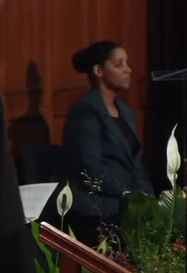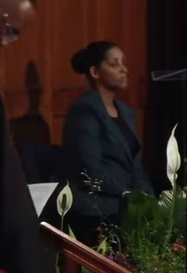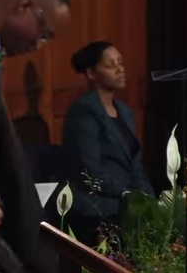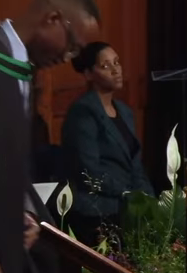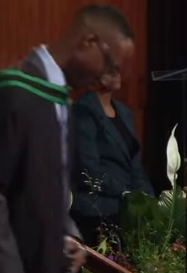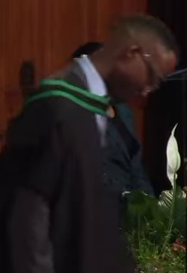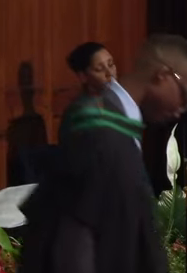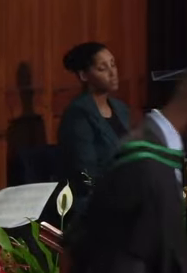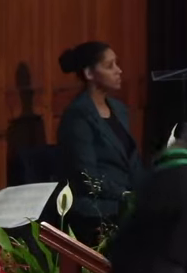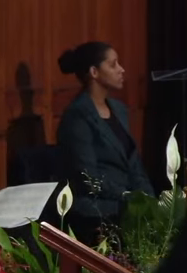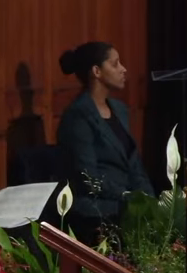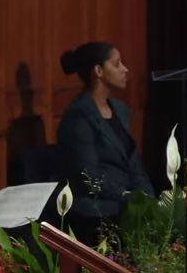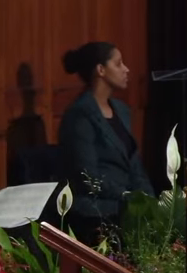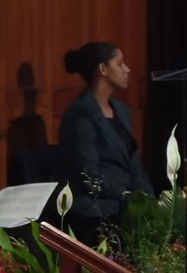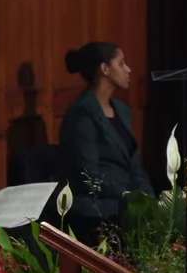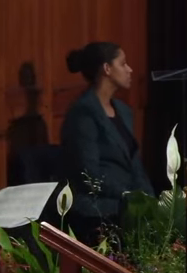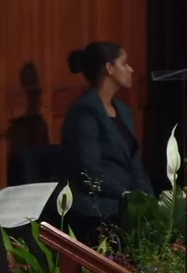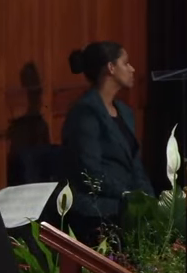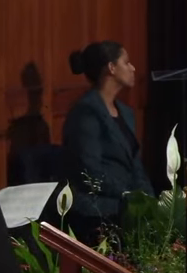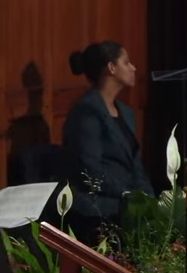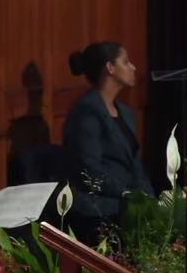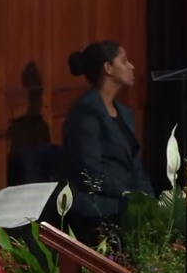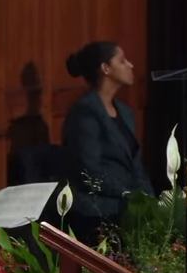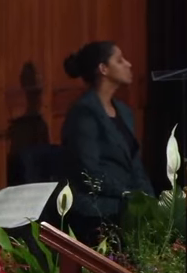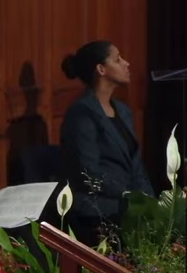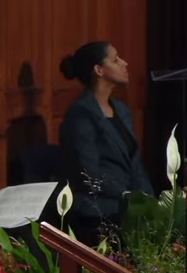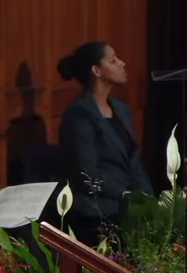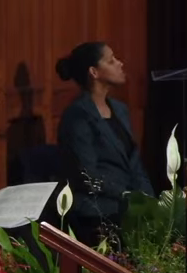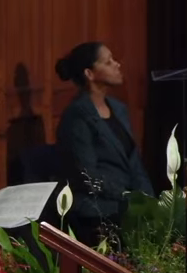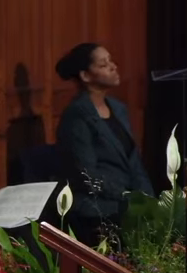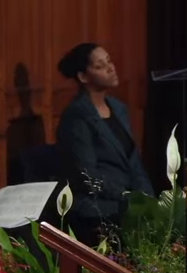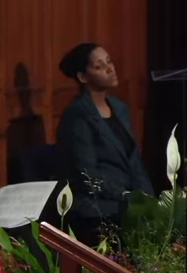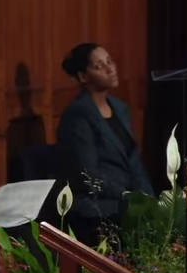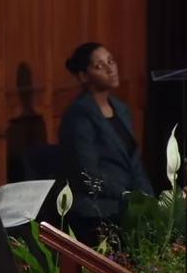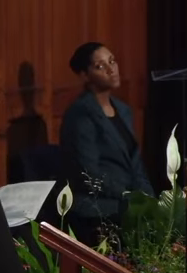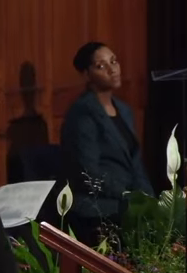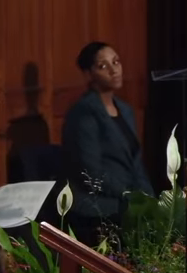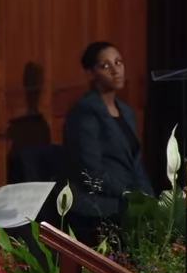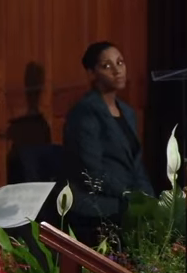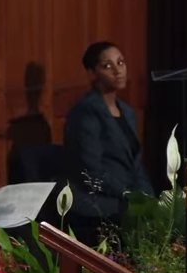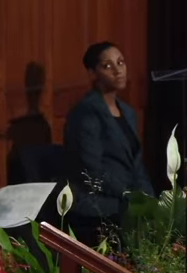For a Bachelor of City Planning Honours, Francoise Cecile Bosman.